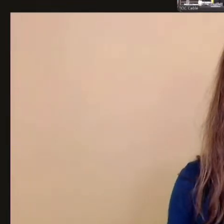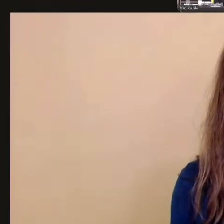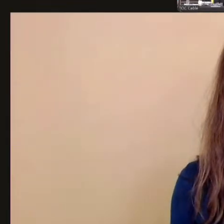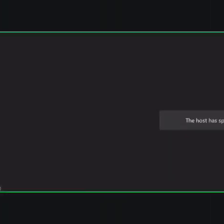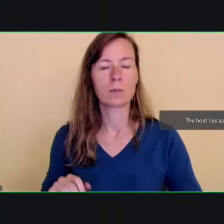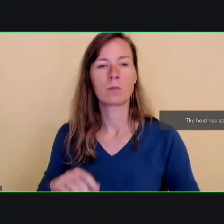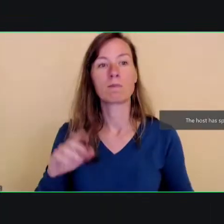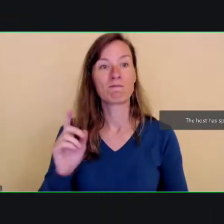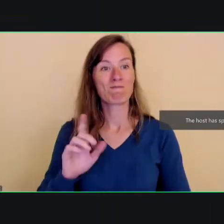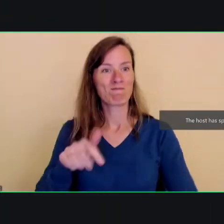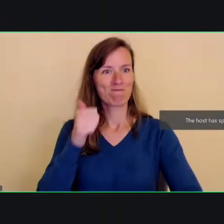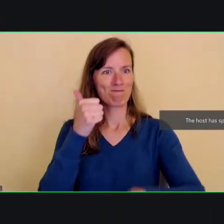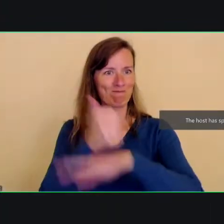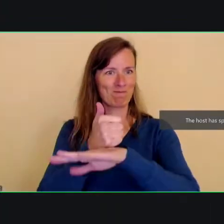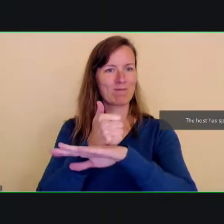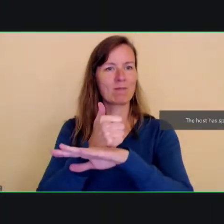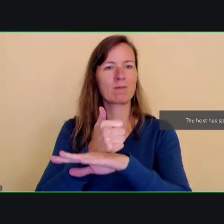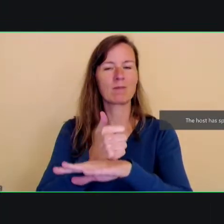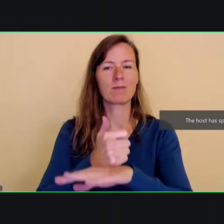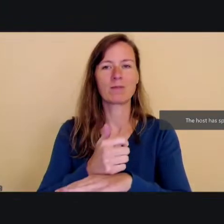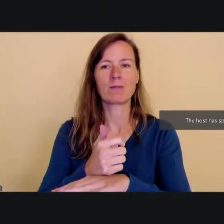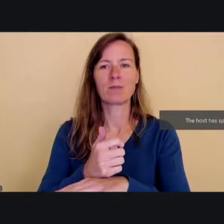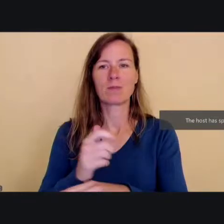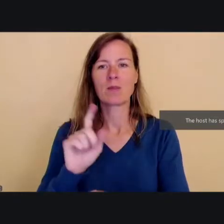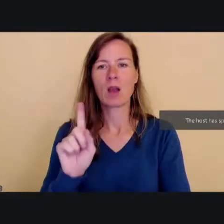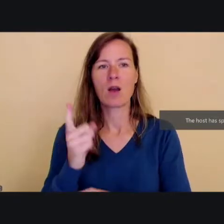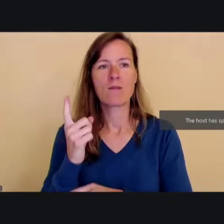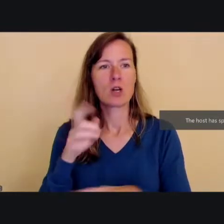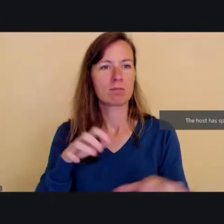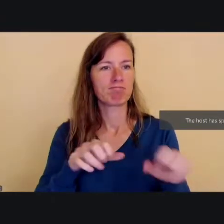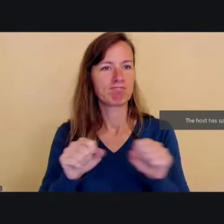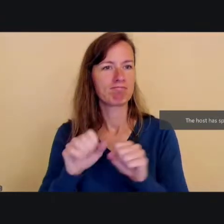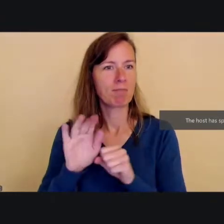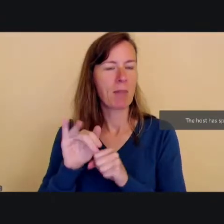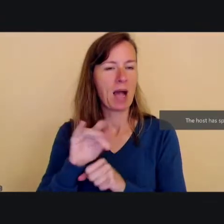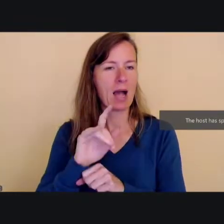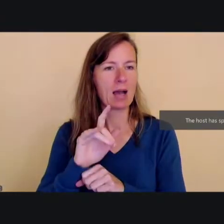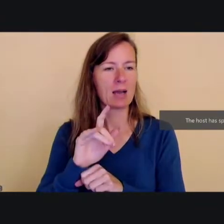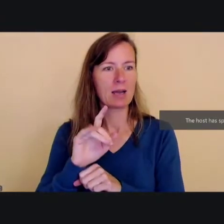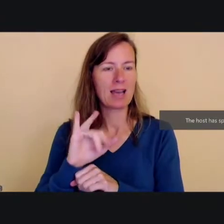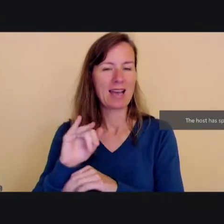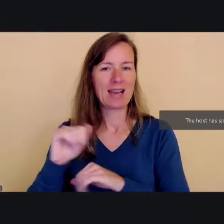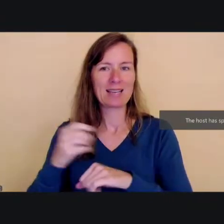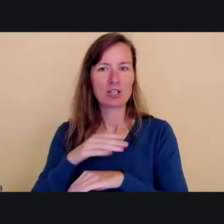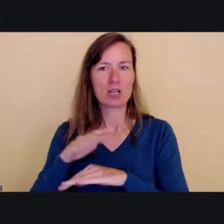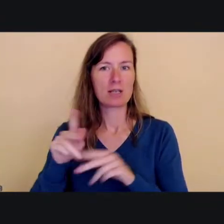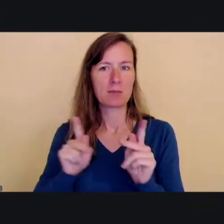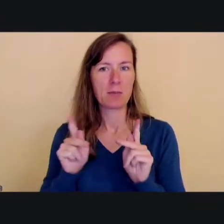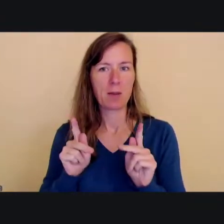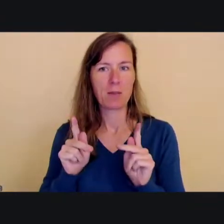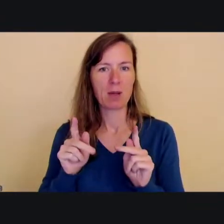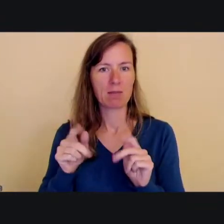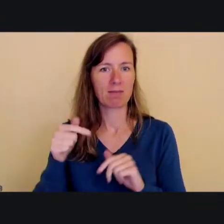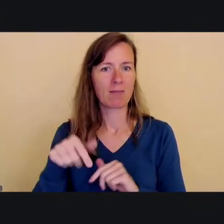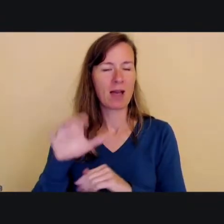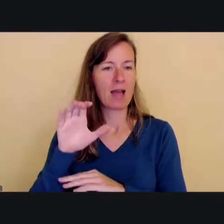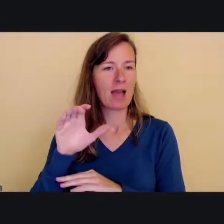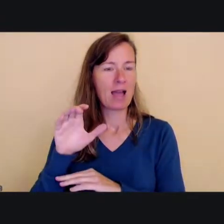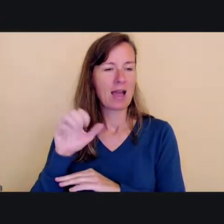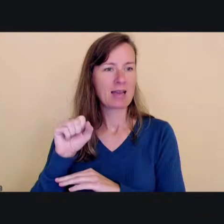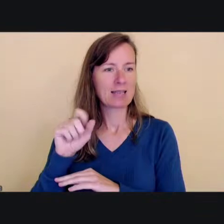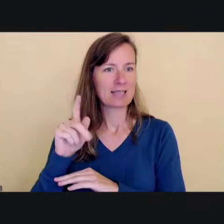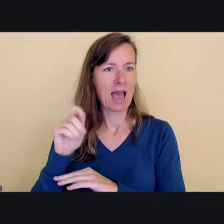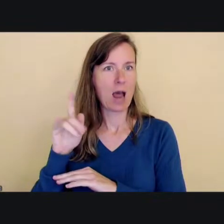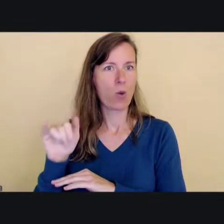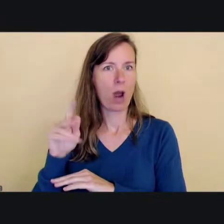by the indigenous people of this Nacotchtank, Anacostan Territory, and Piscataway Conoy tribe. And